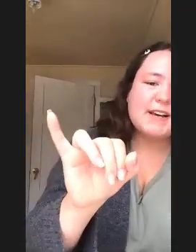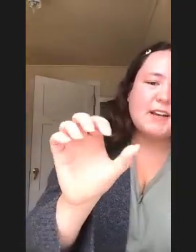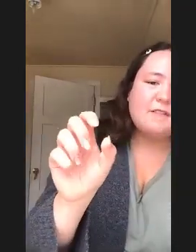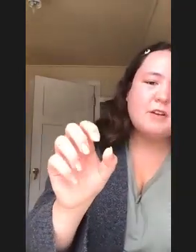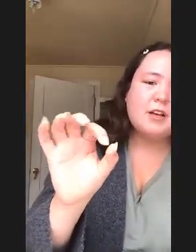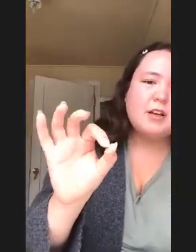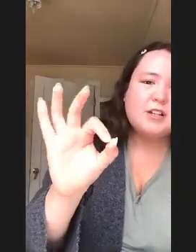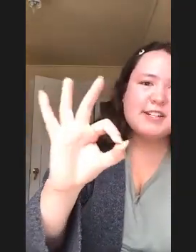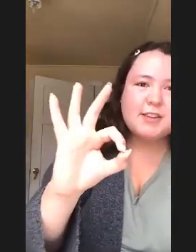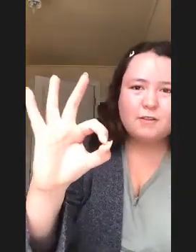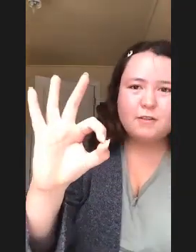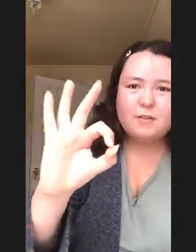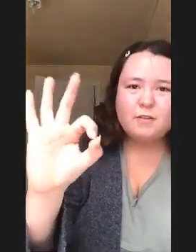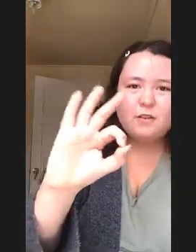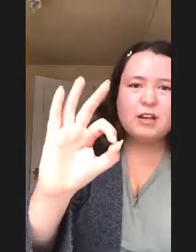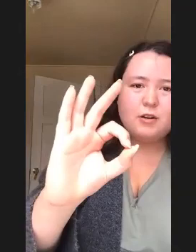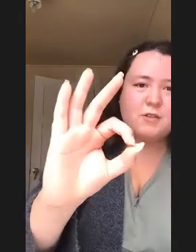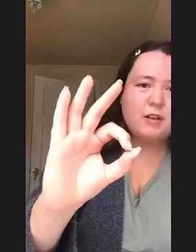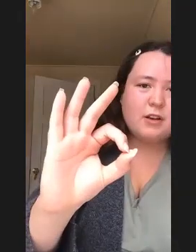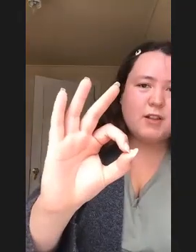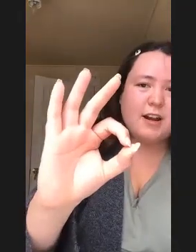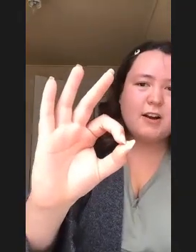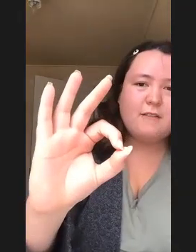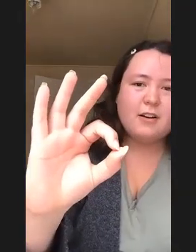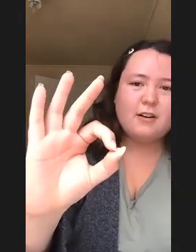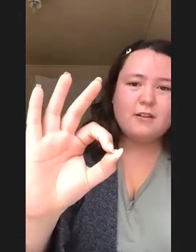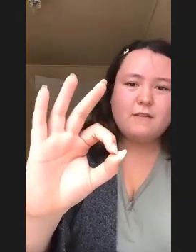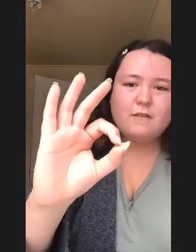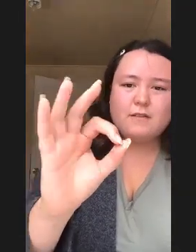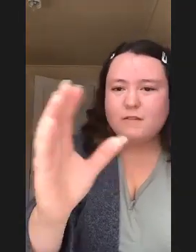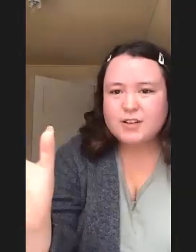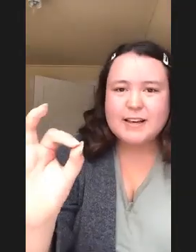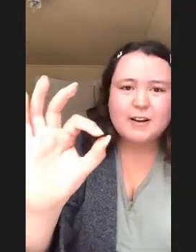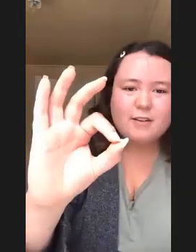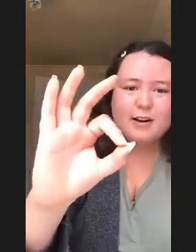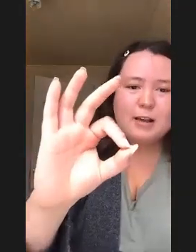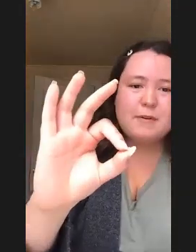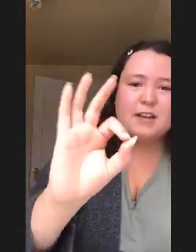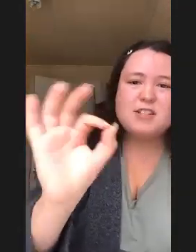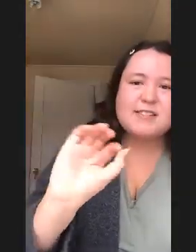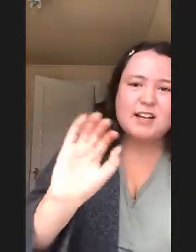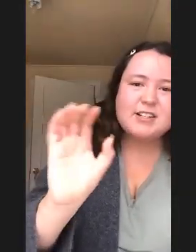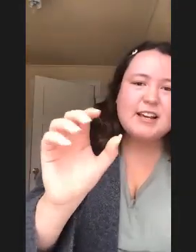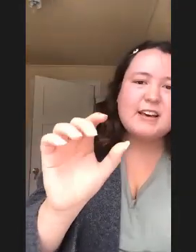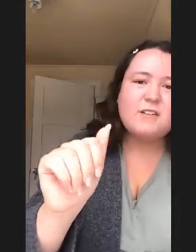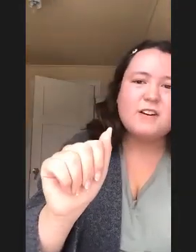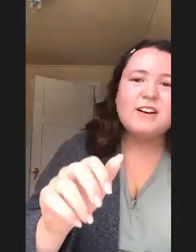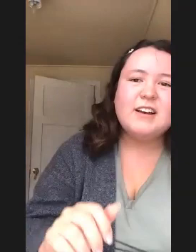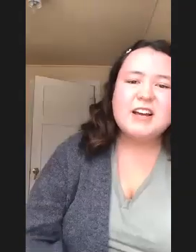of shake the, do the first letter of your name and then just kind of shake it, or